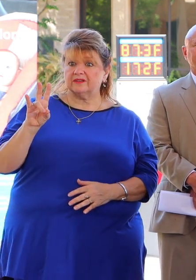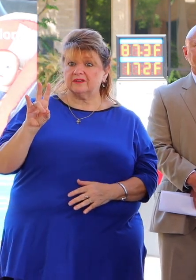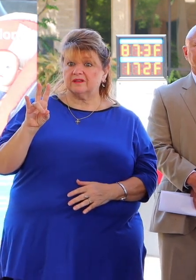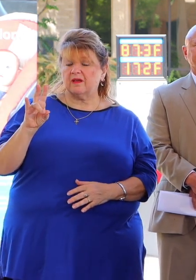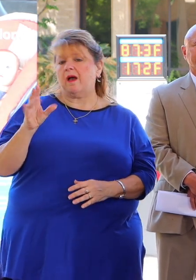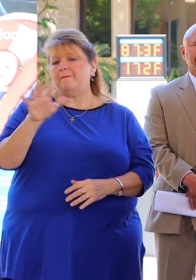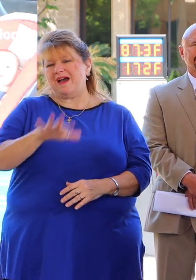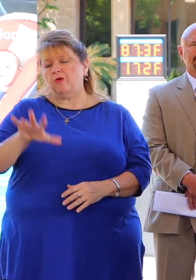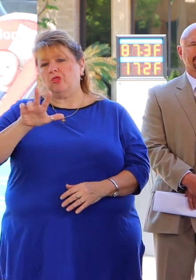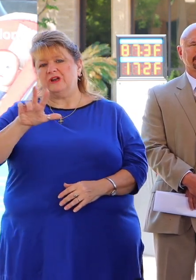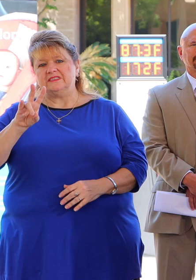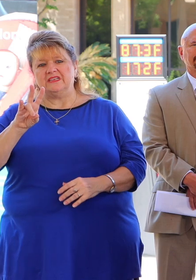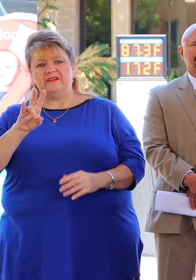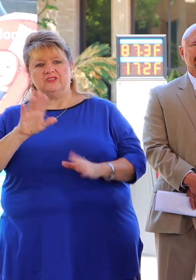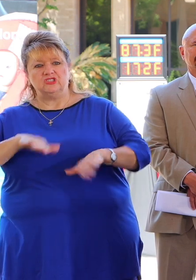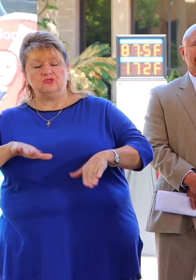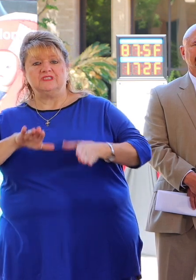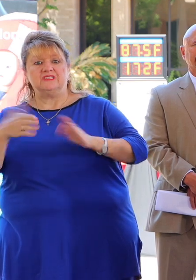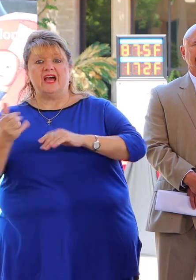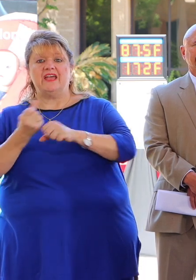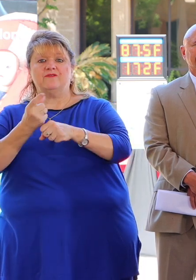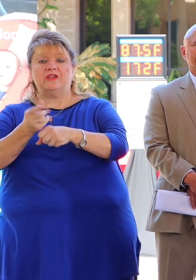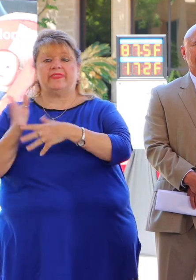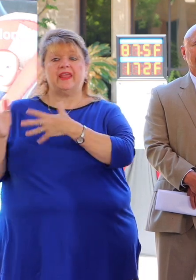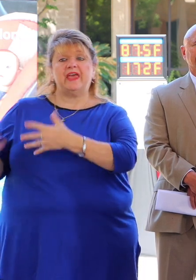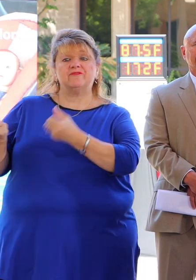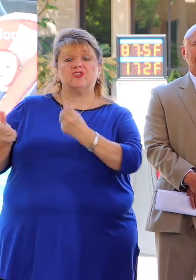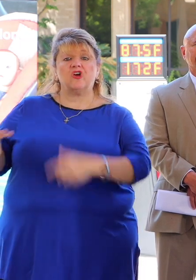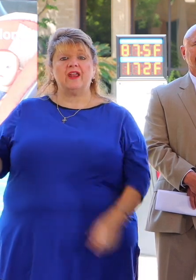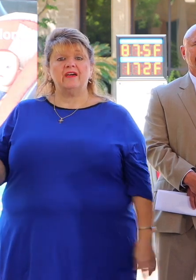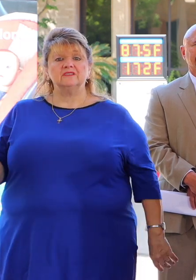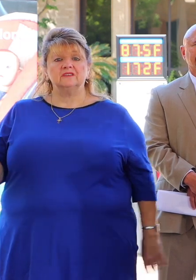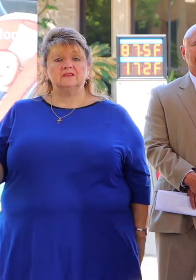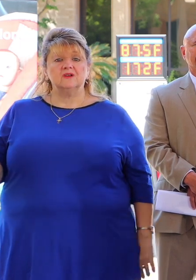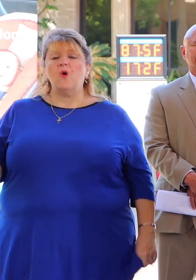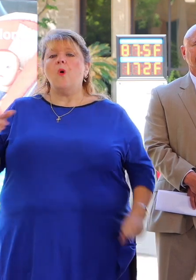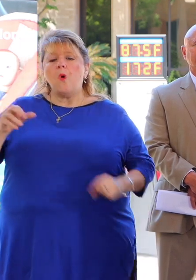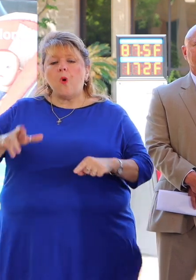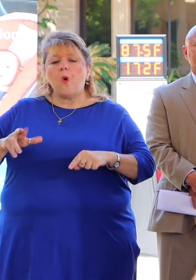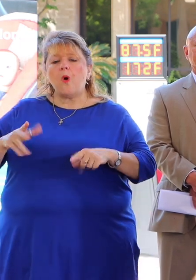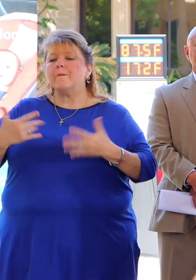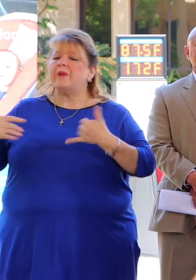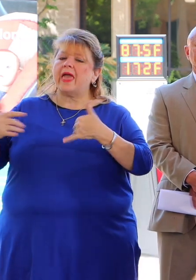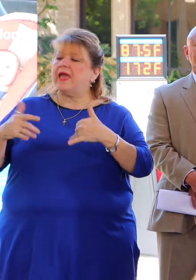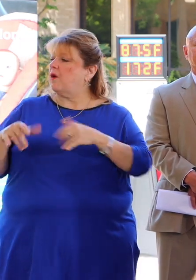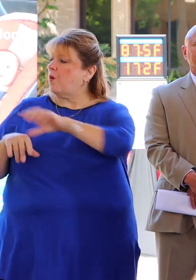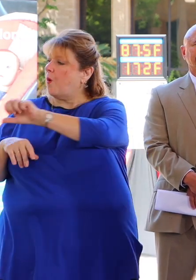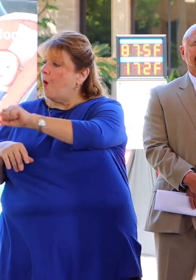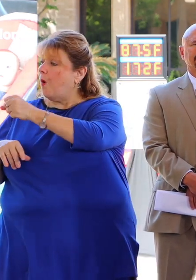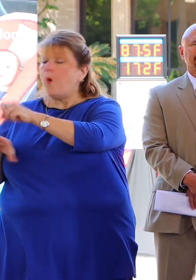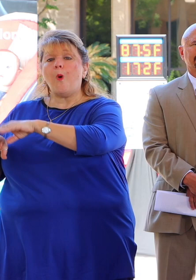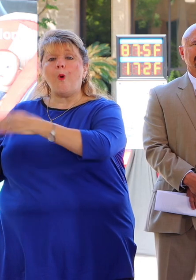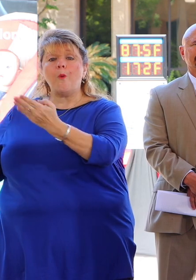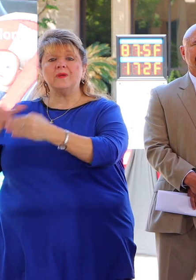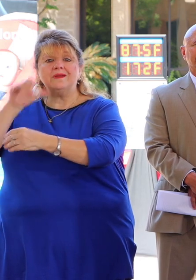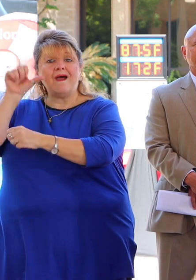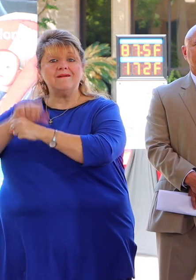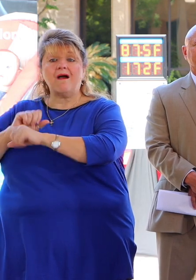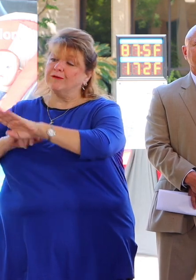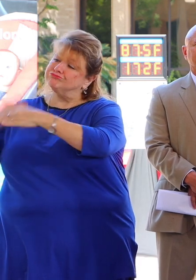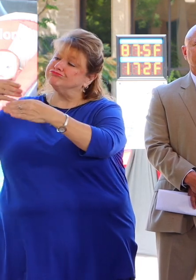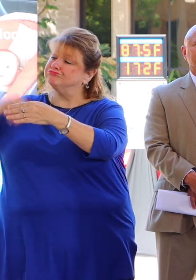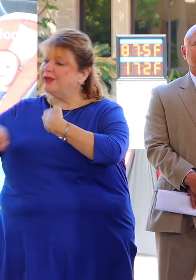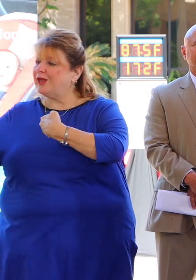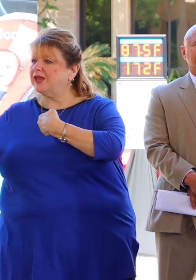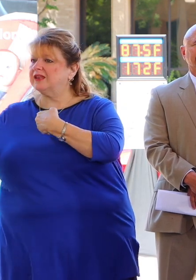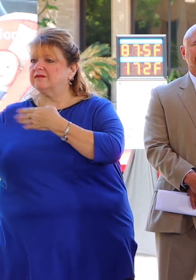every year after being left in a car or gaining access to an unlocked vehicle. So